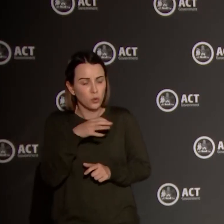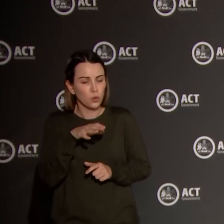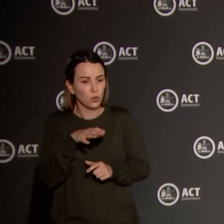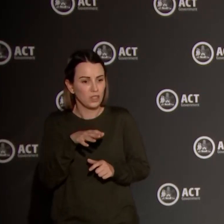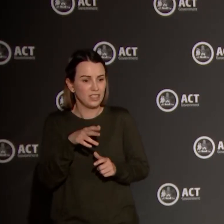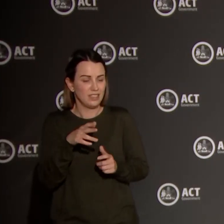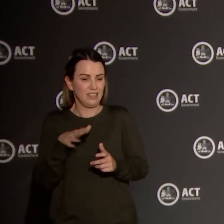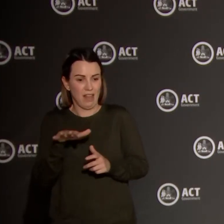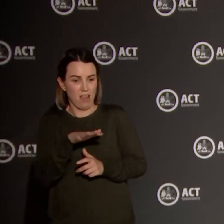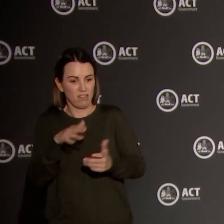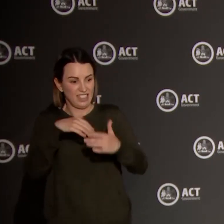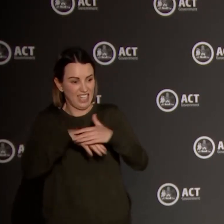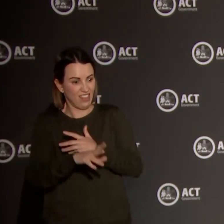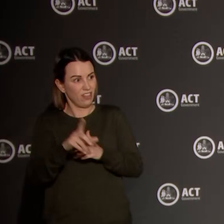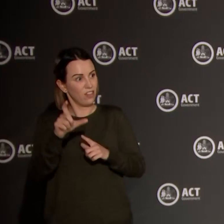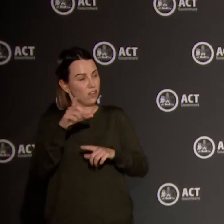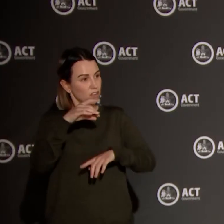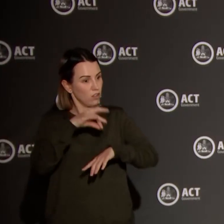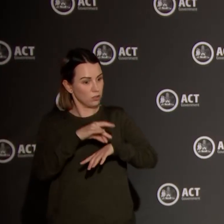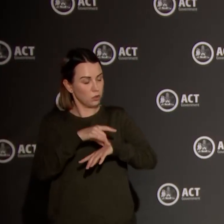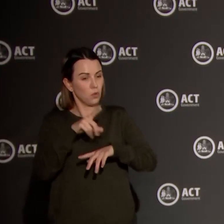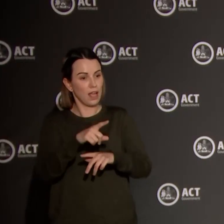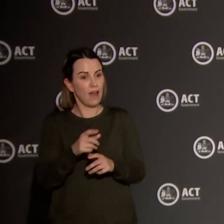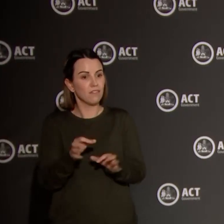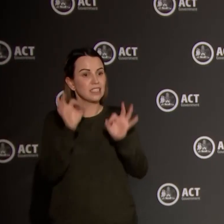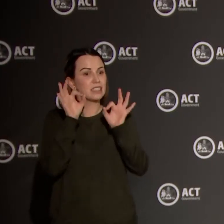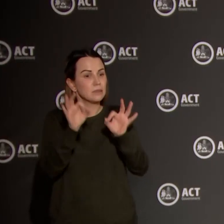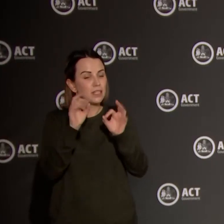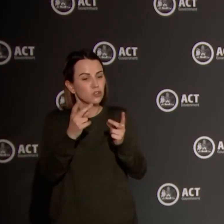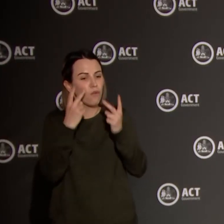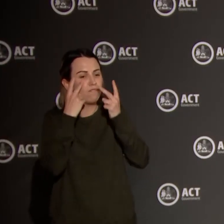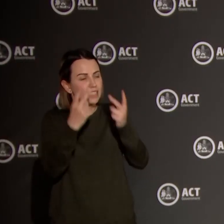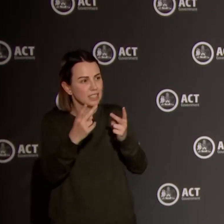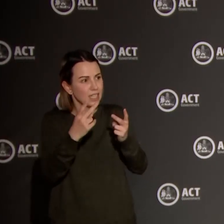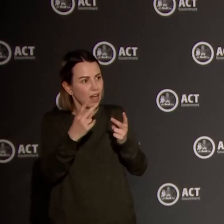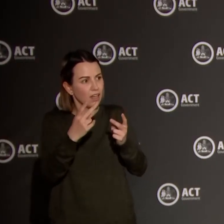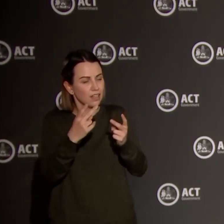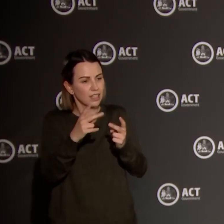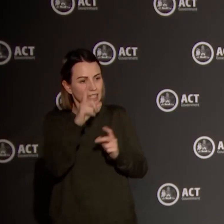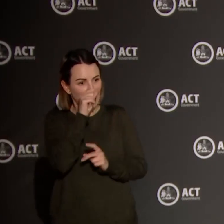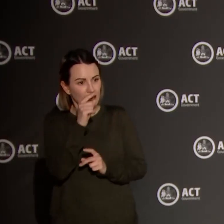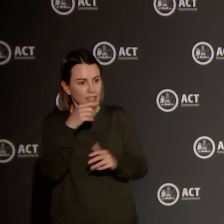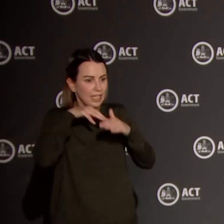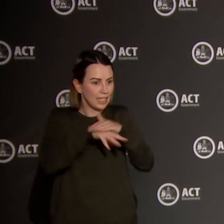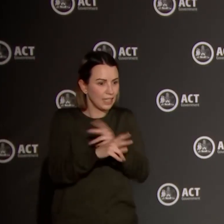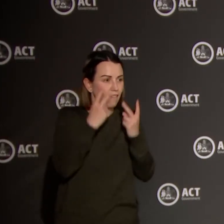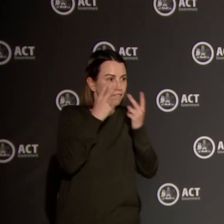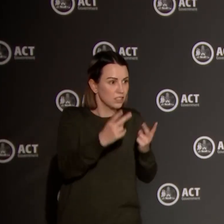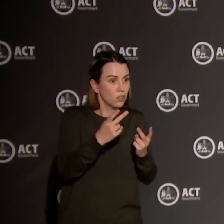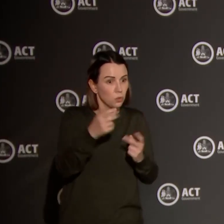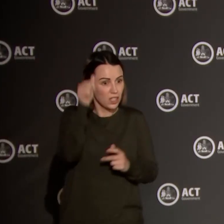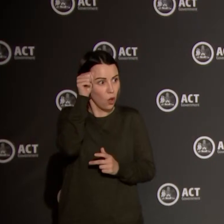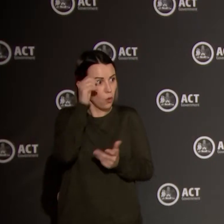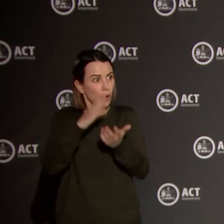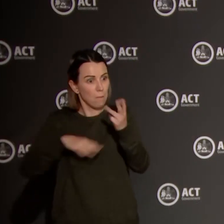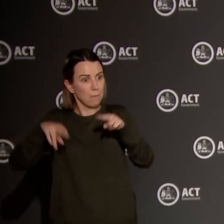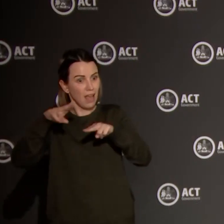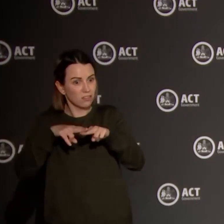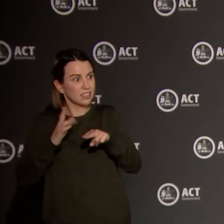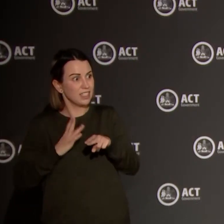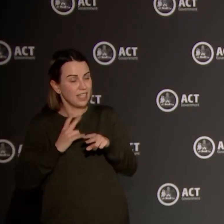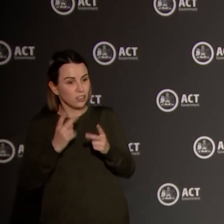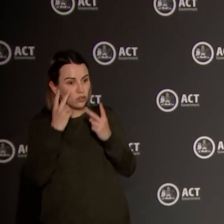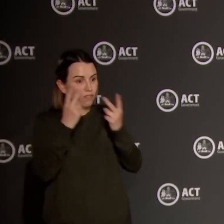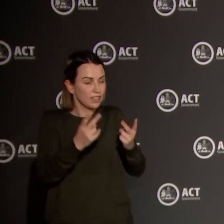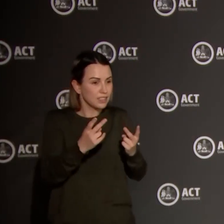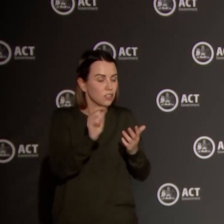have special visitation arrangements in place. We know that parents need to come in each day to potentially